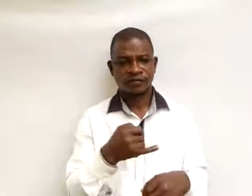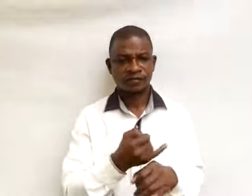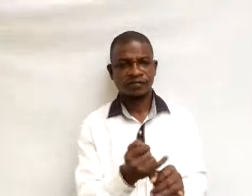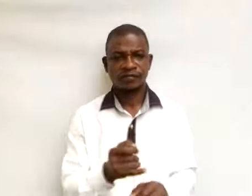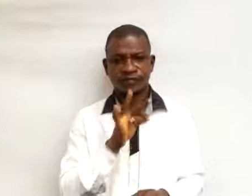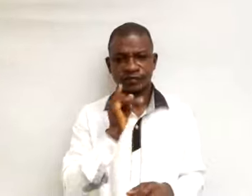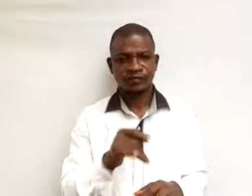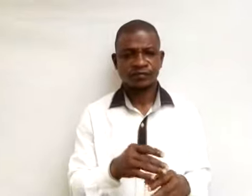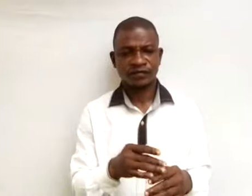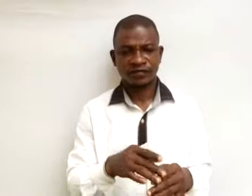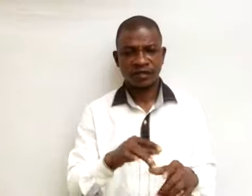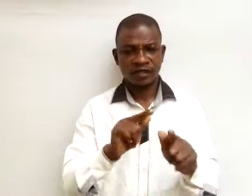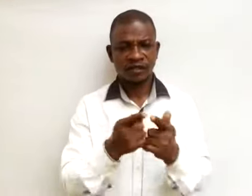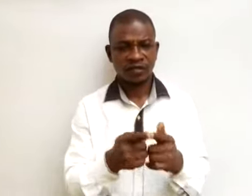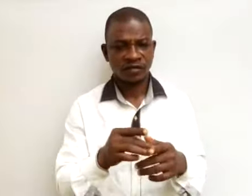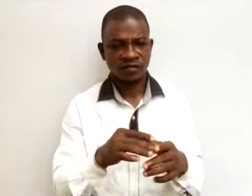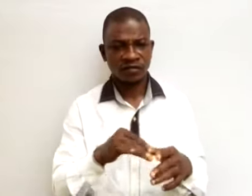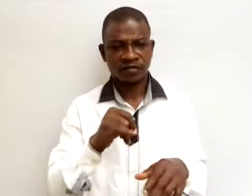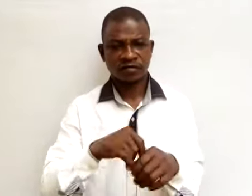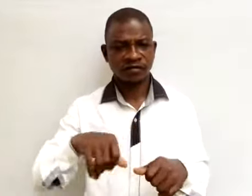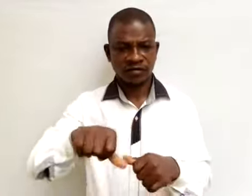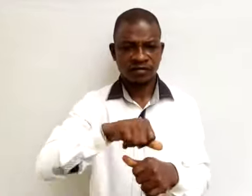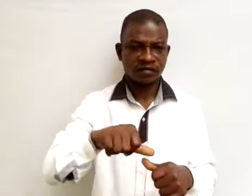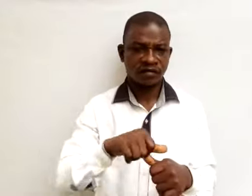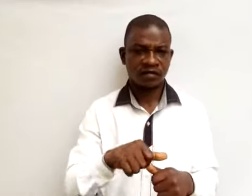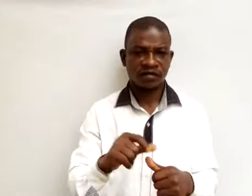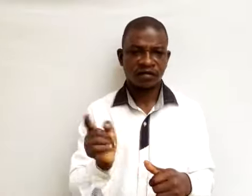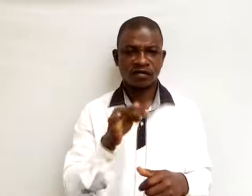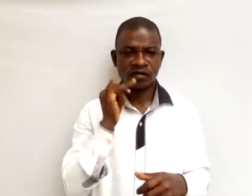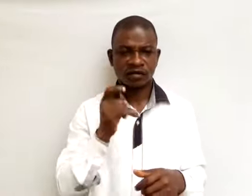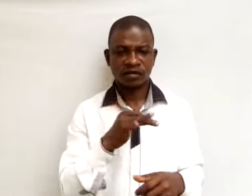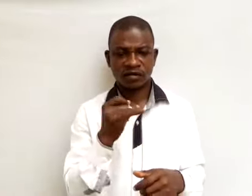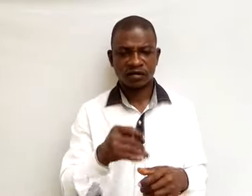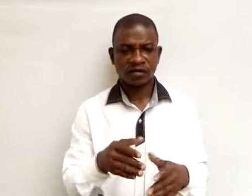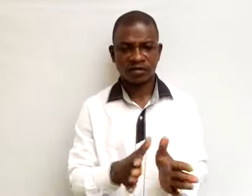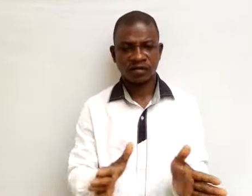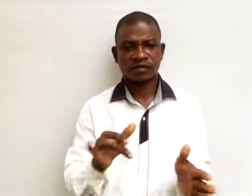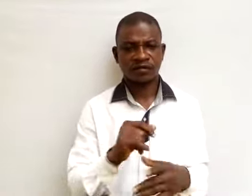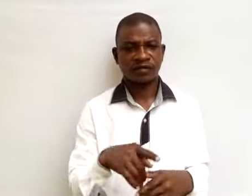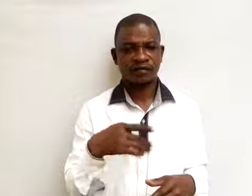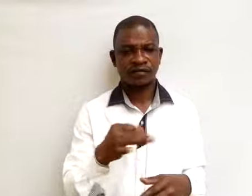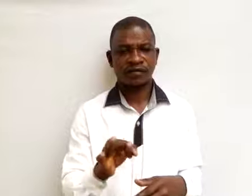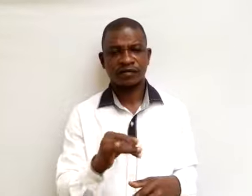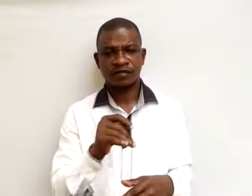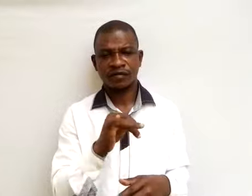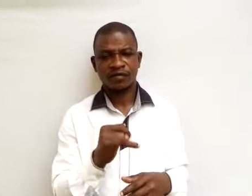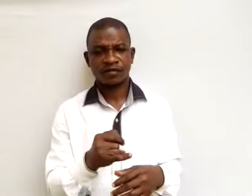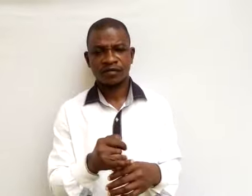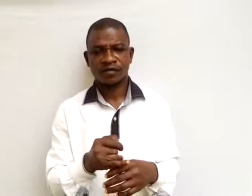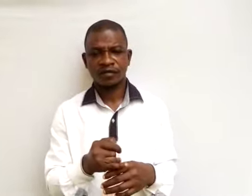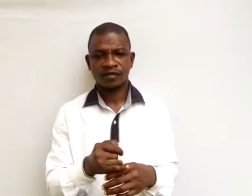are concentrated in an area where there are availability of